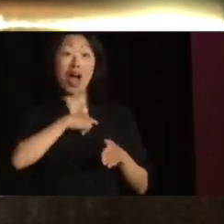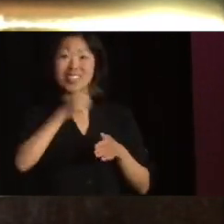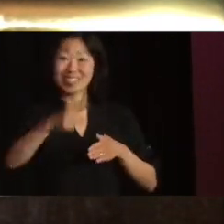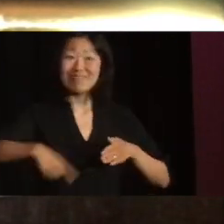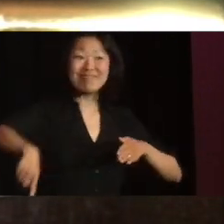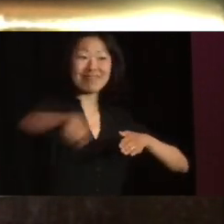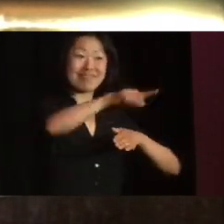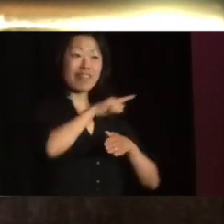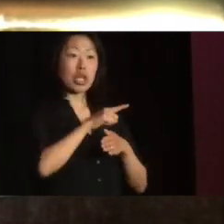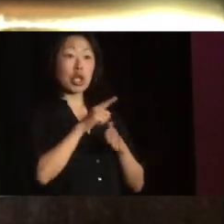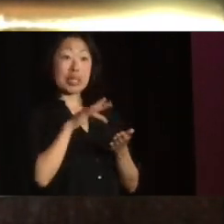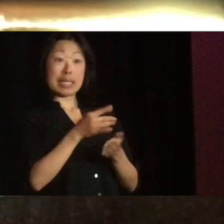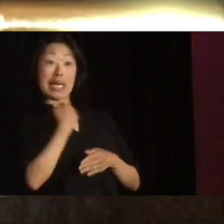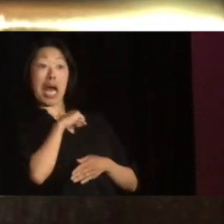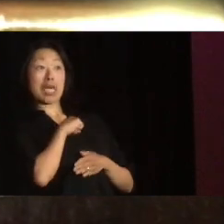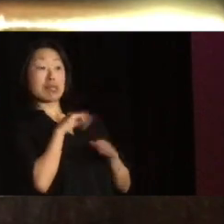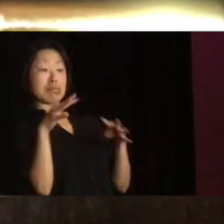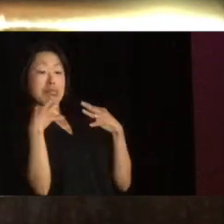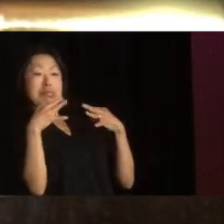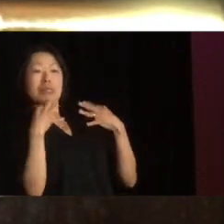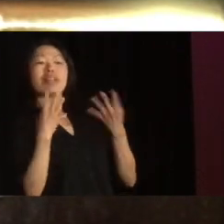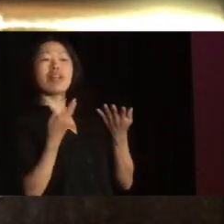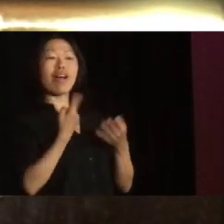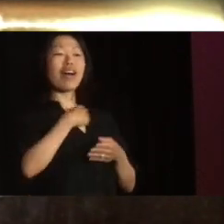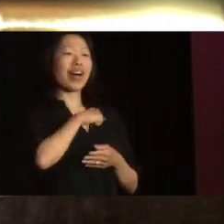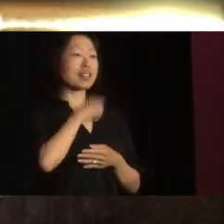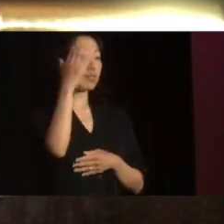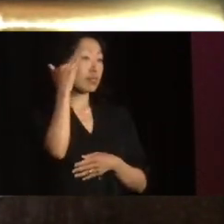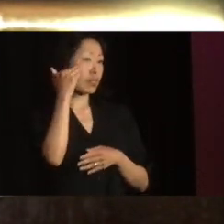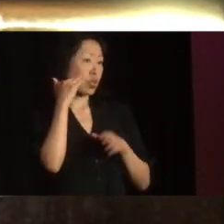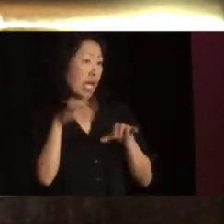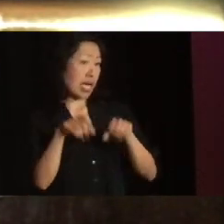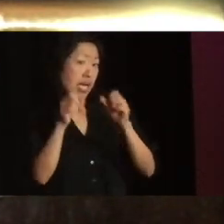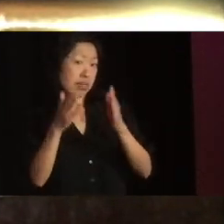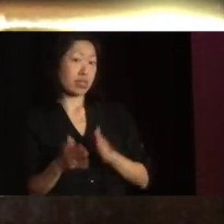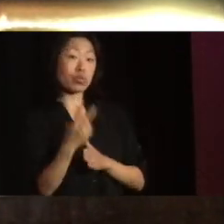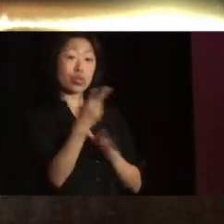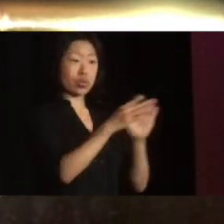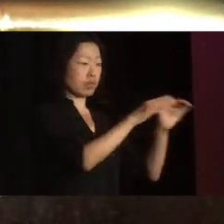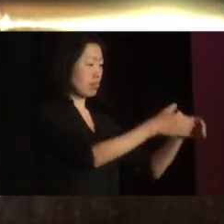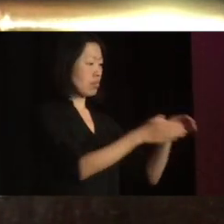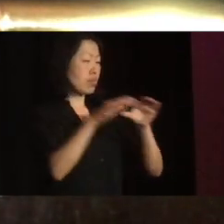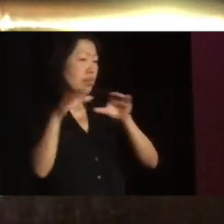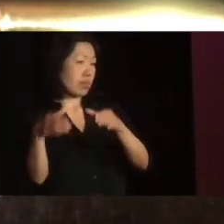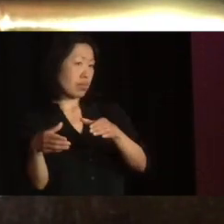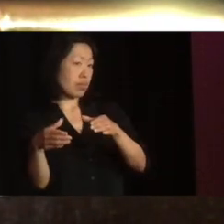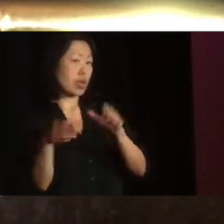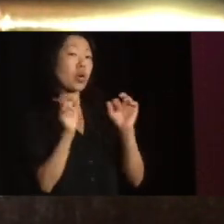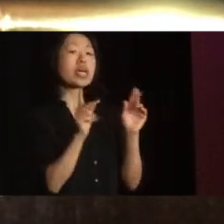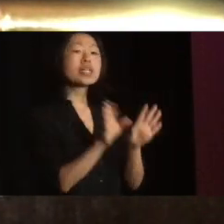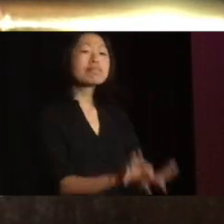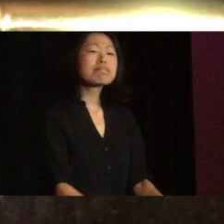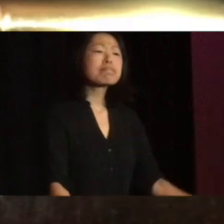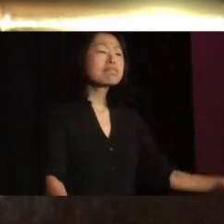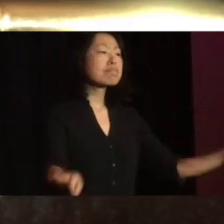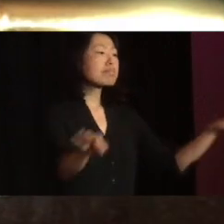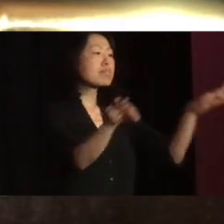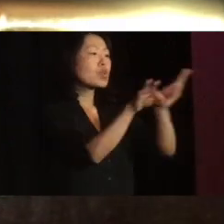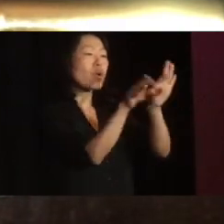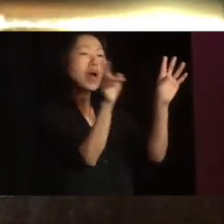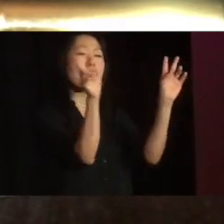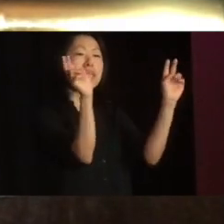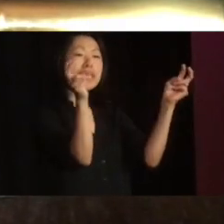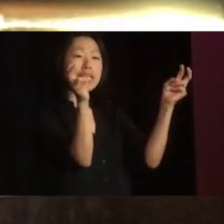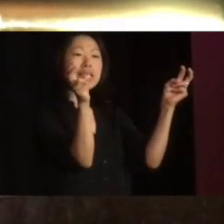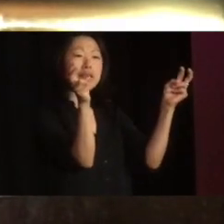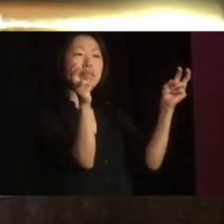who are being looked at, adult Korean adoptees. So just briefly, a few key themes that I want to talk about, which helps to